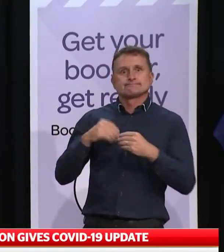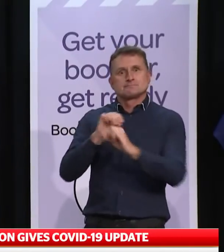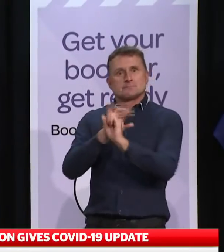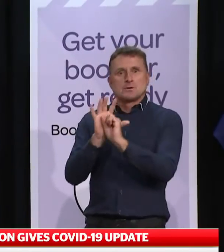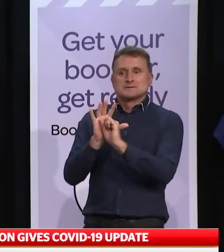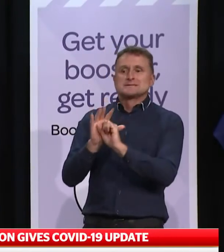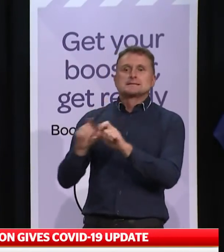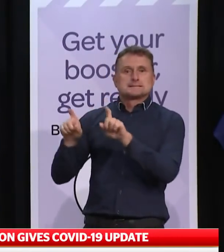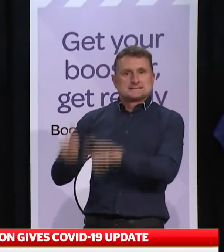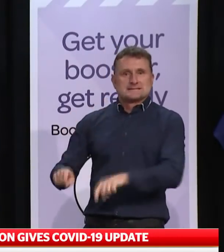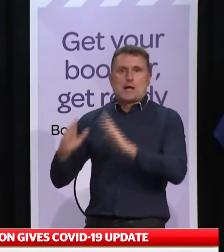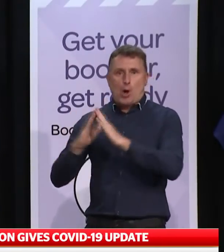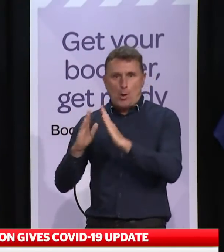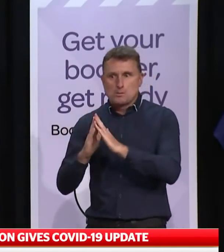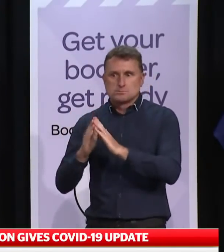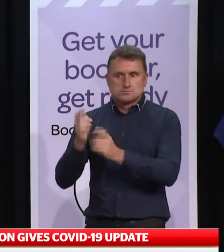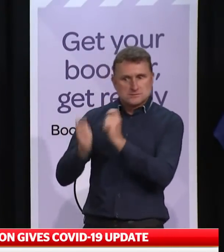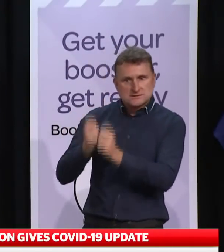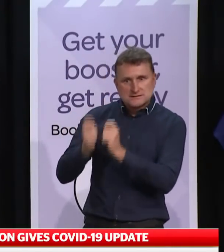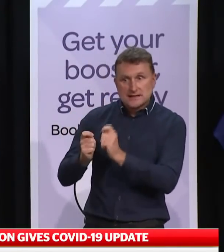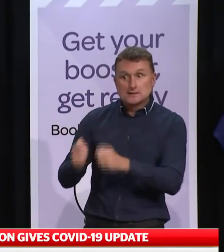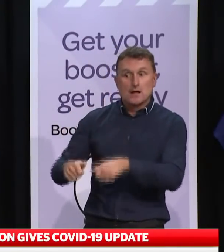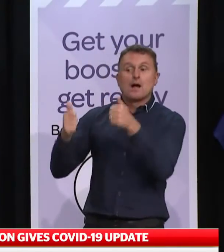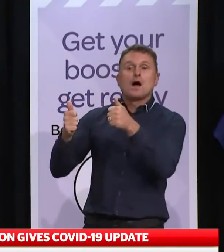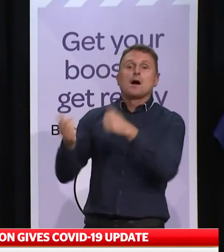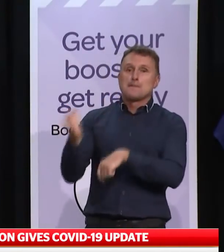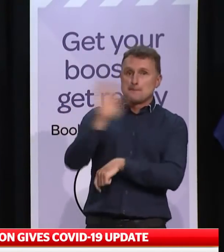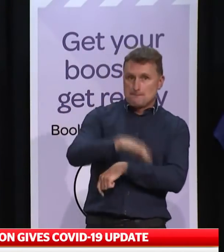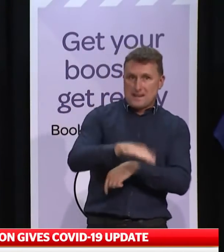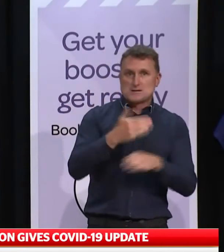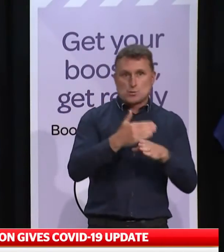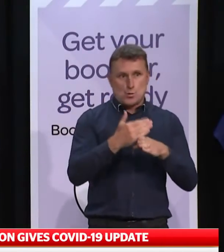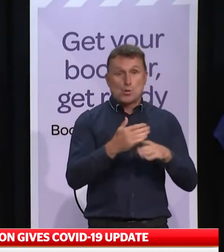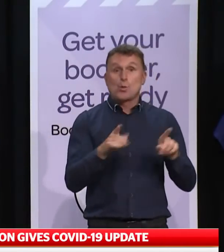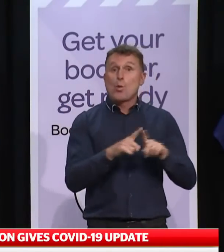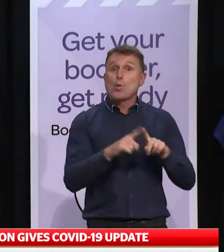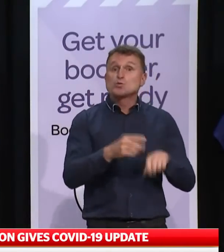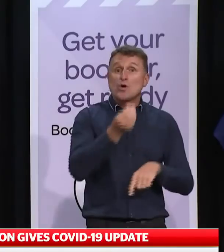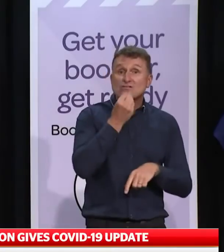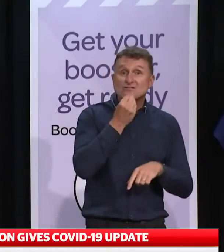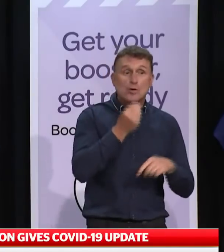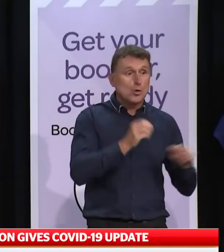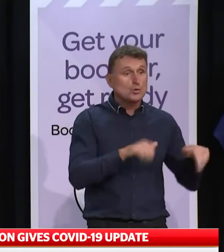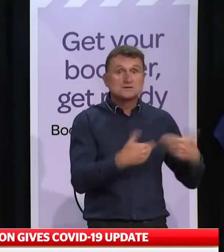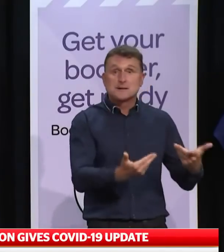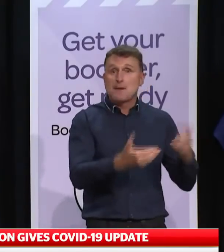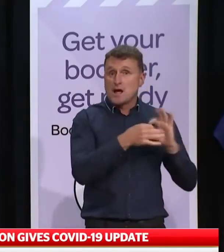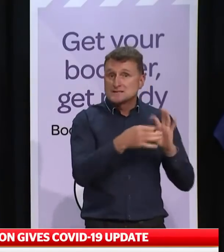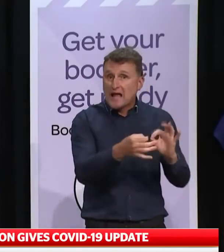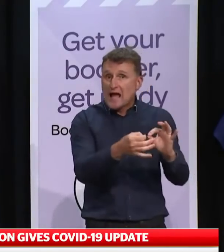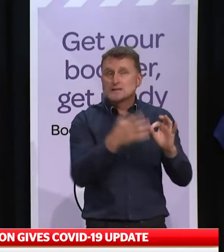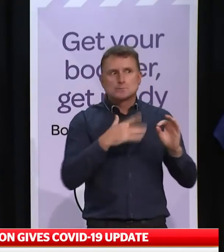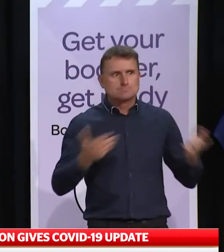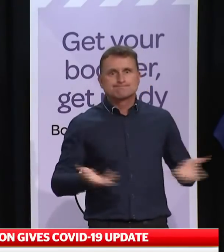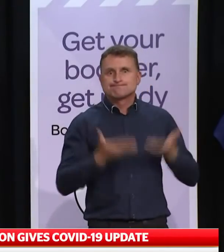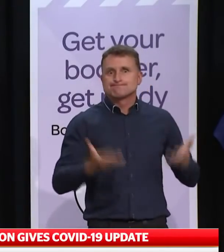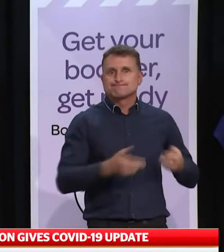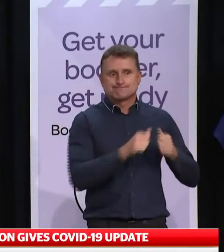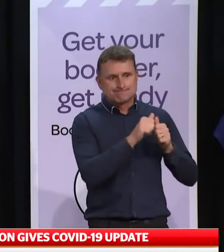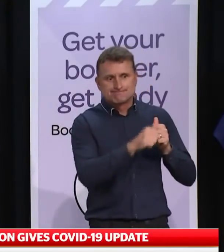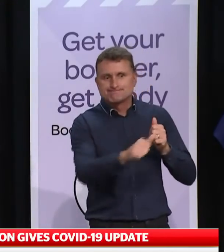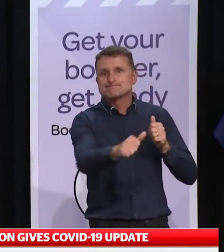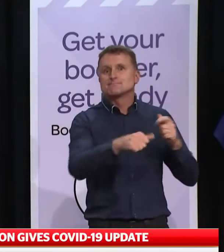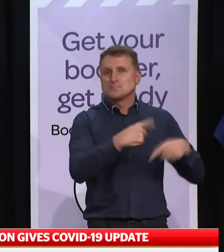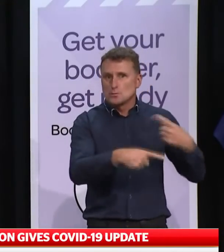help with keeping critical services and supply chains open and moving. In the past week, 2 more types of rapid antigen tests